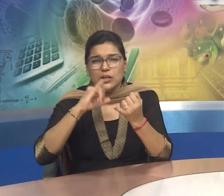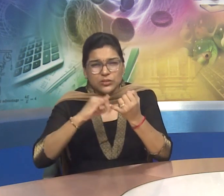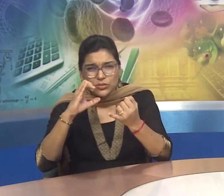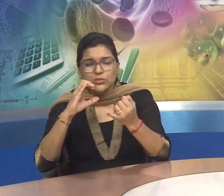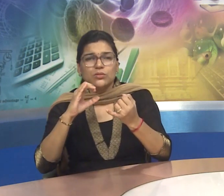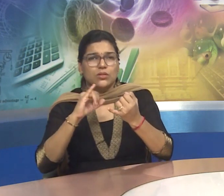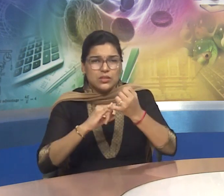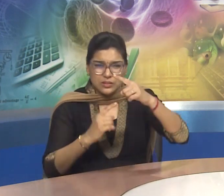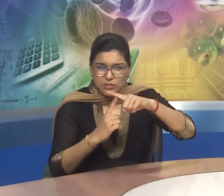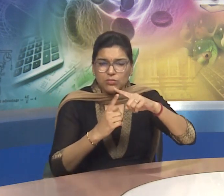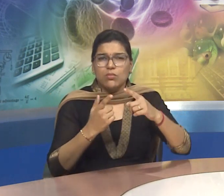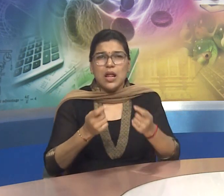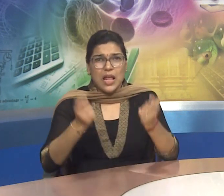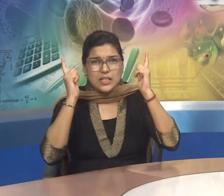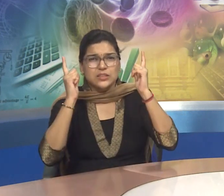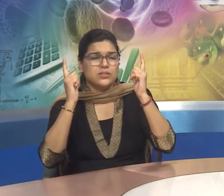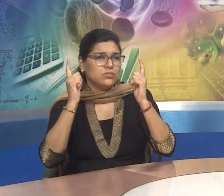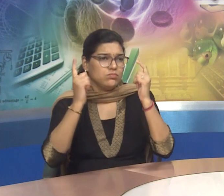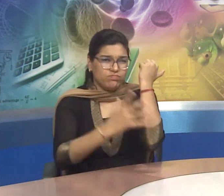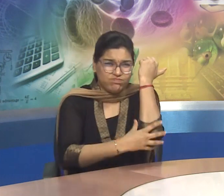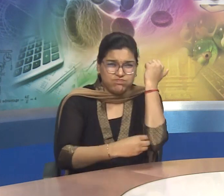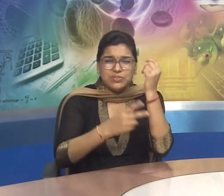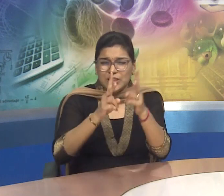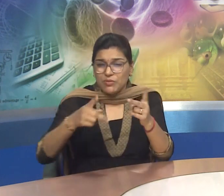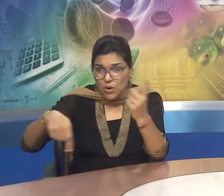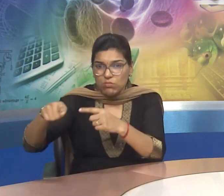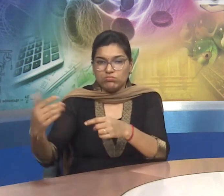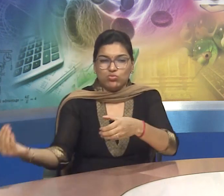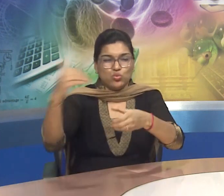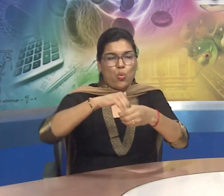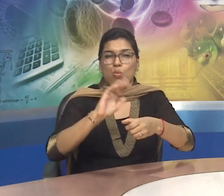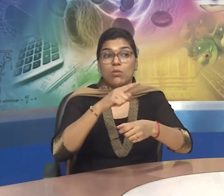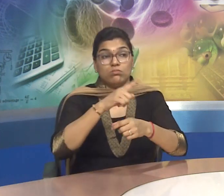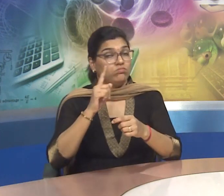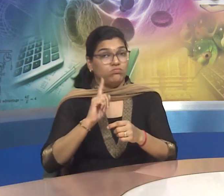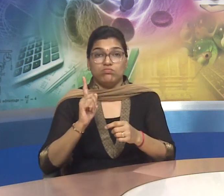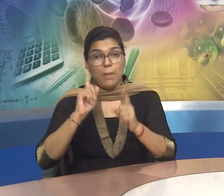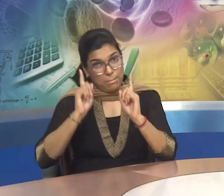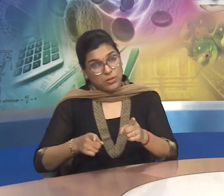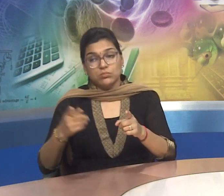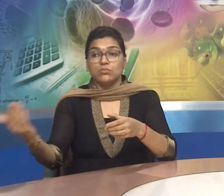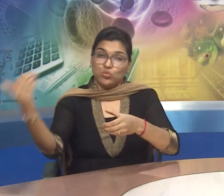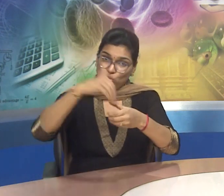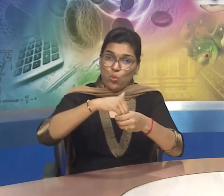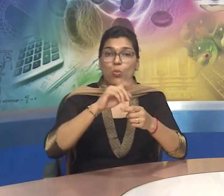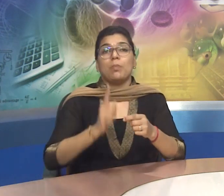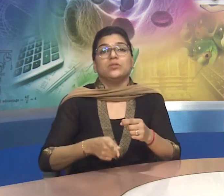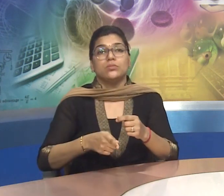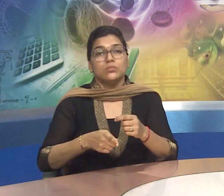educational institutions, they can grant fee concessions or arrange special